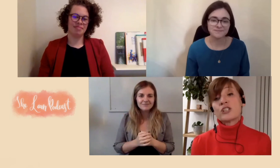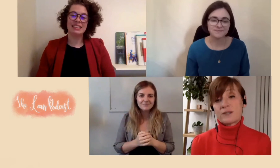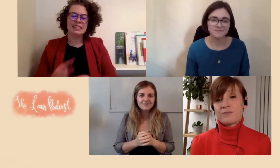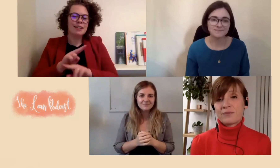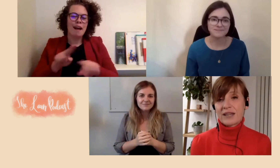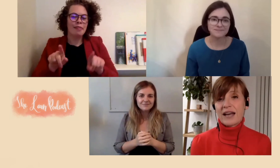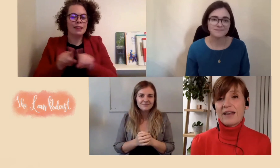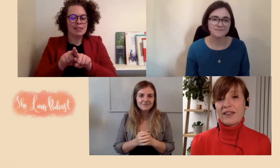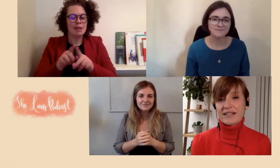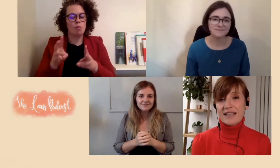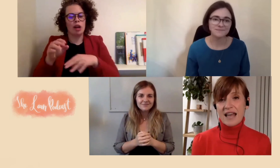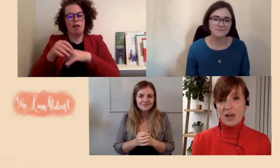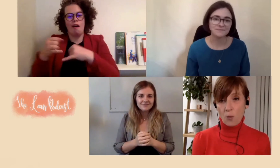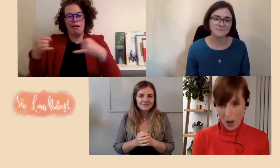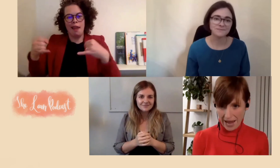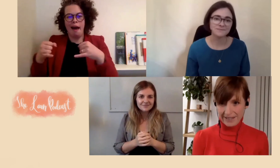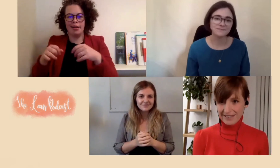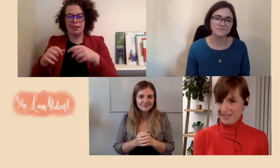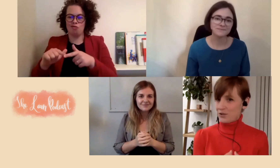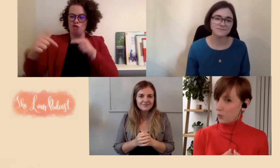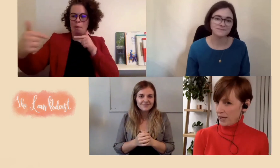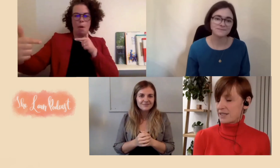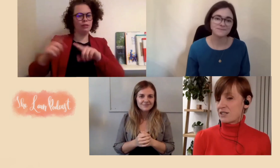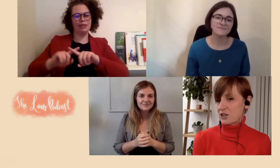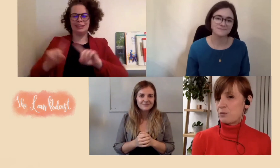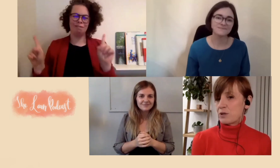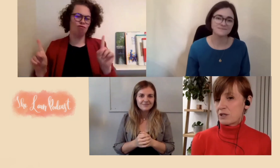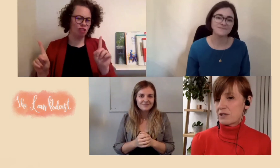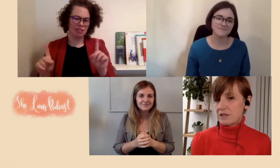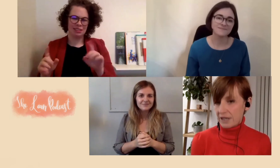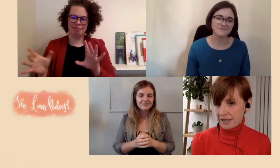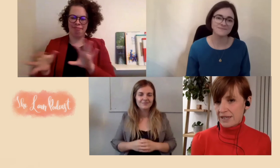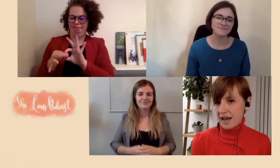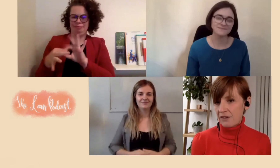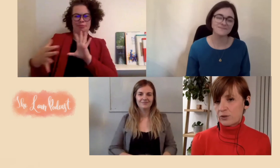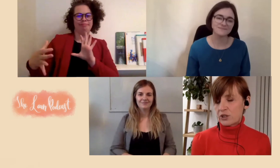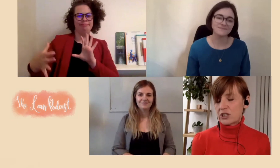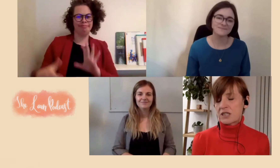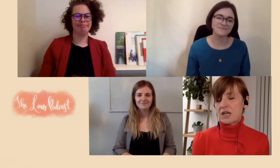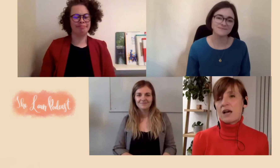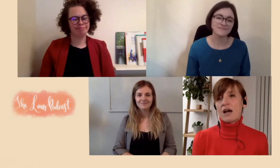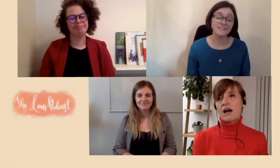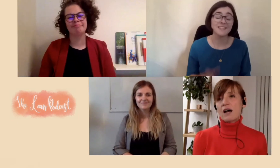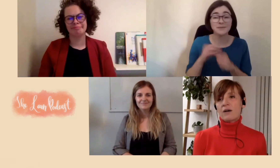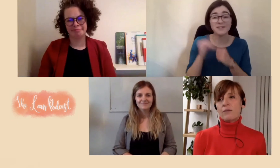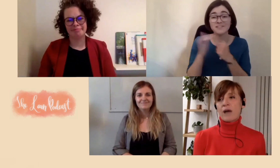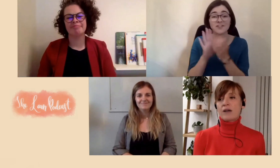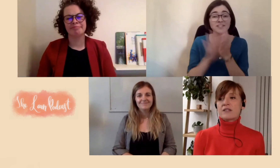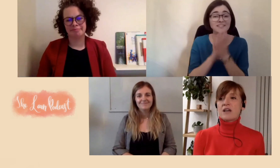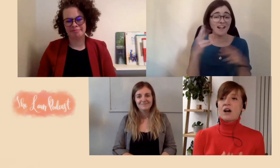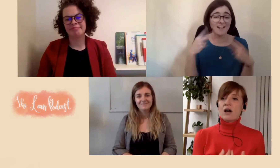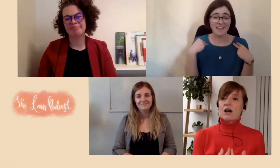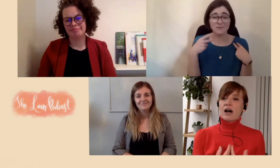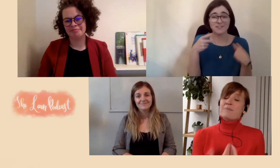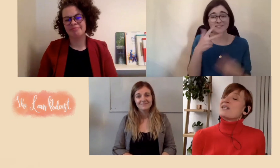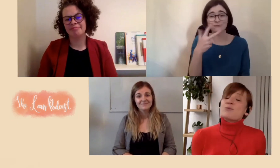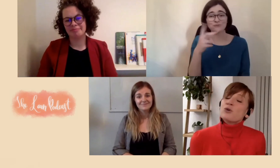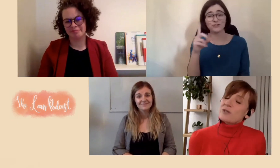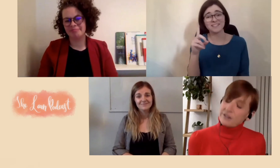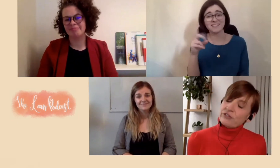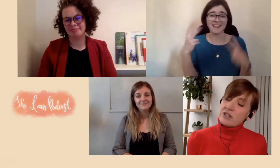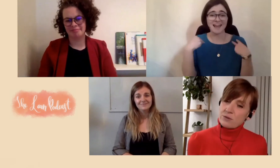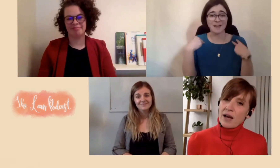language, a 3D language that is now on a 2D screen, it's very exactly different. Yeah. I mean,